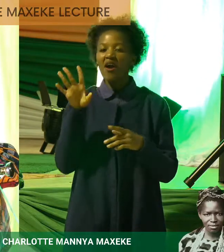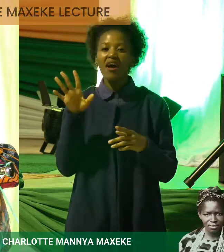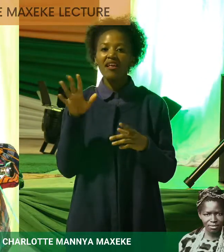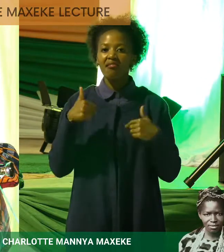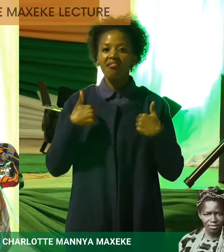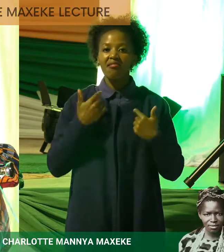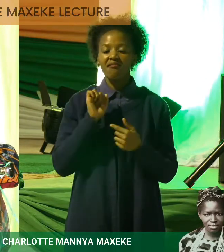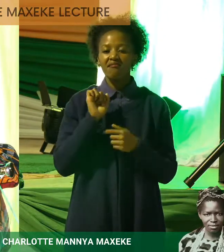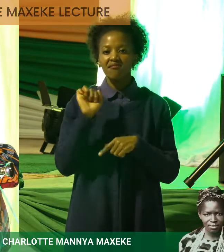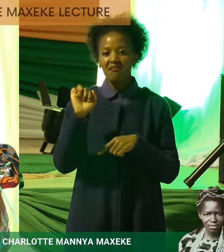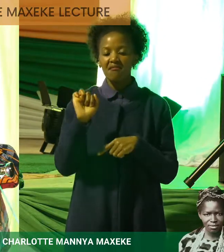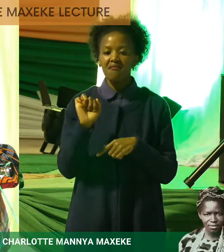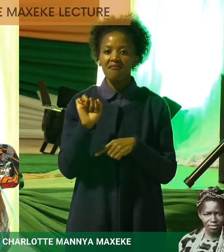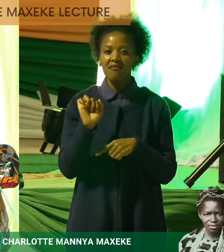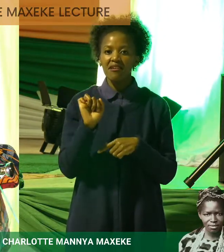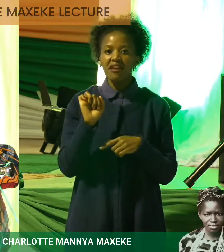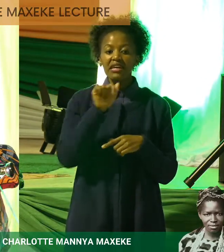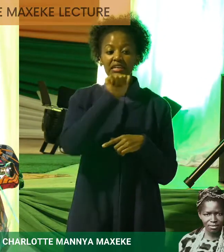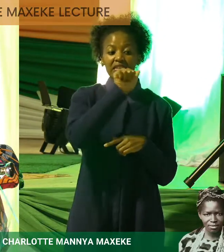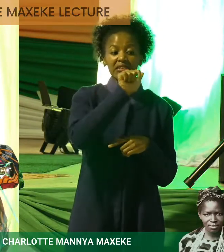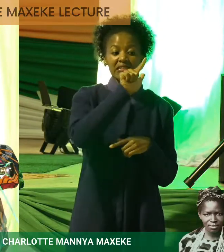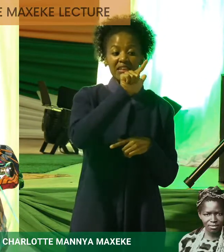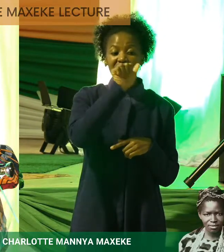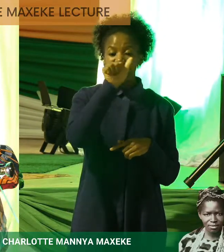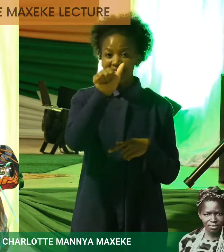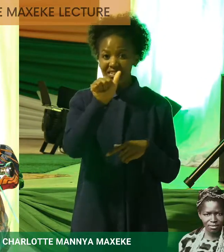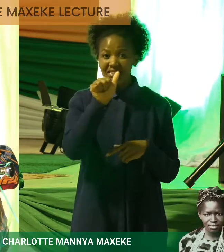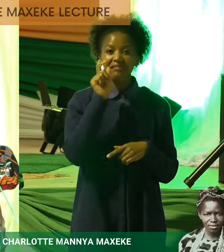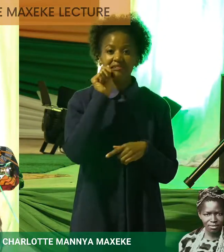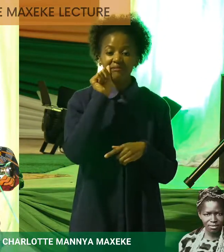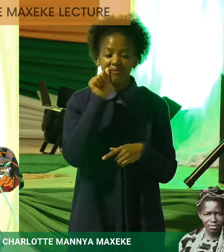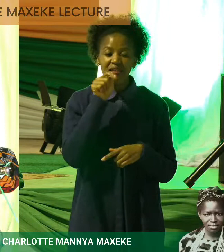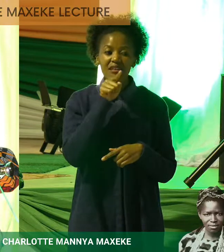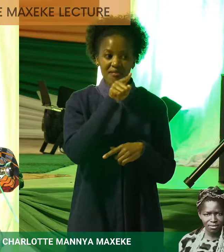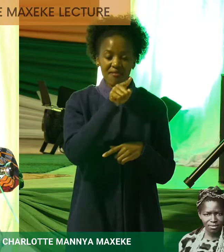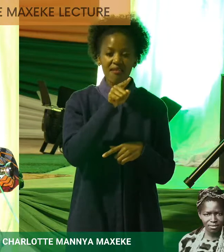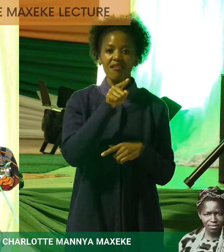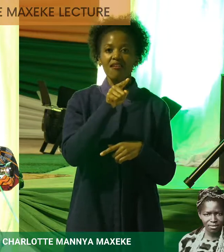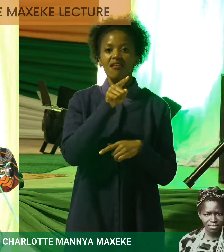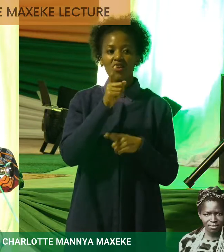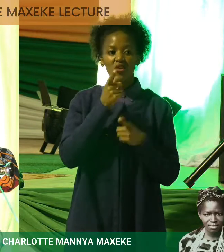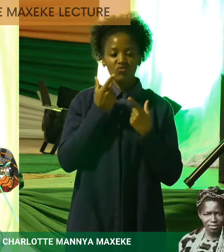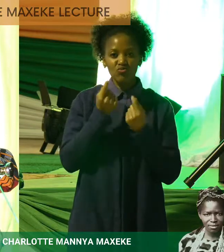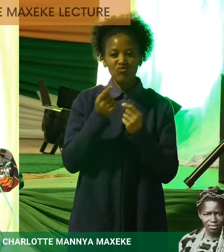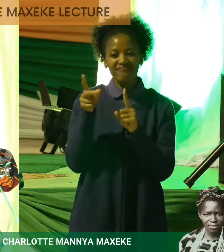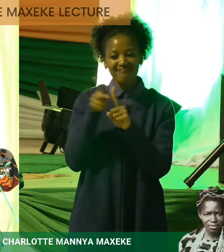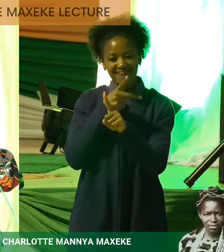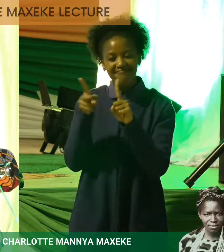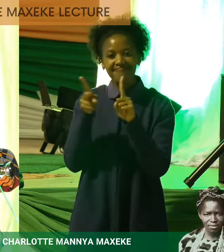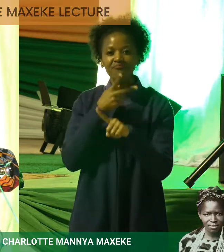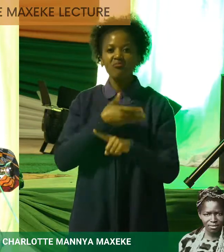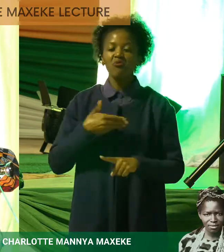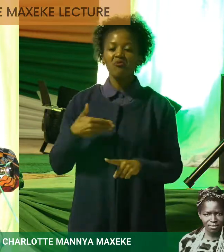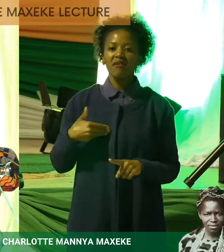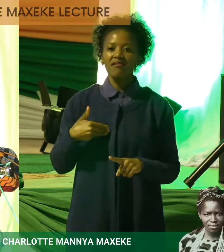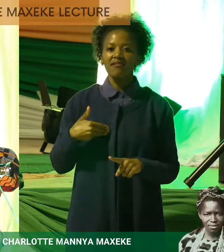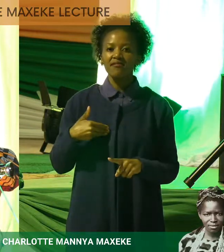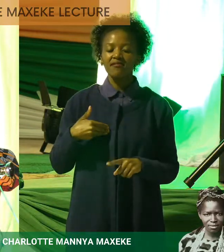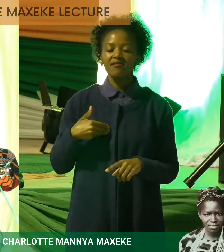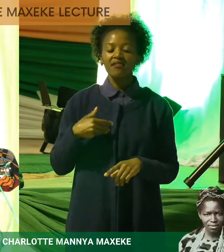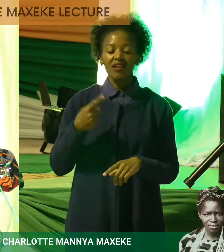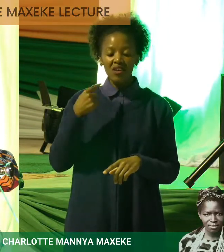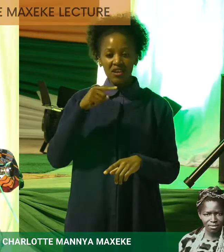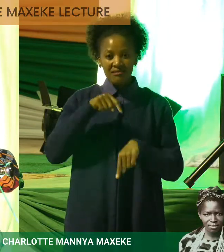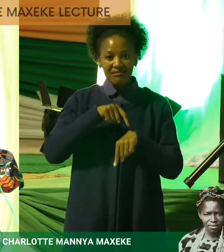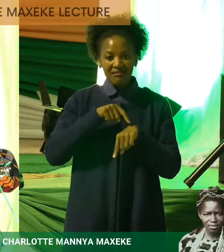And 76 men admit to perpetrating violence against women. So this is a time where we need to speak up and